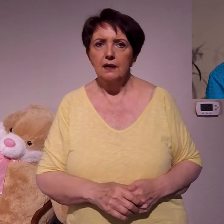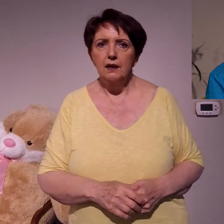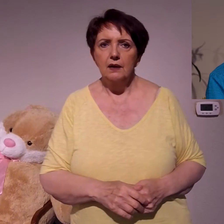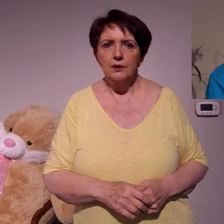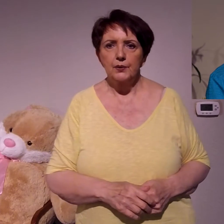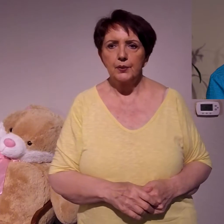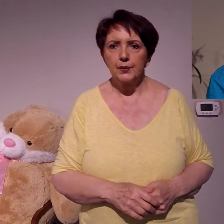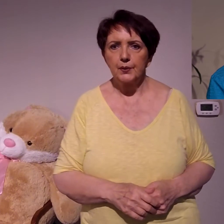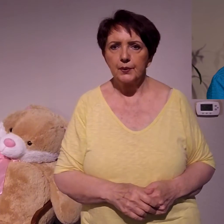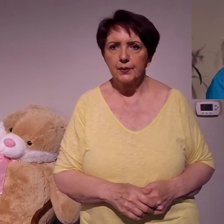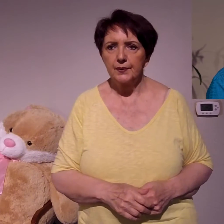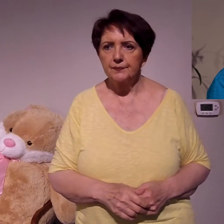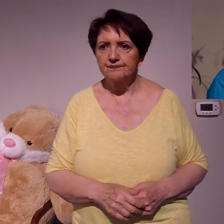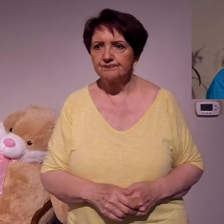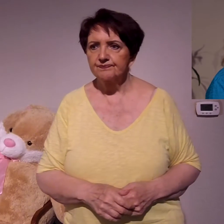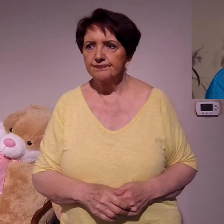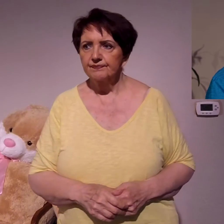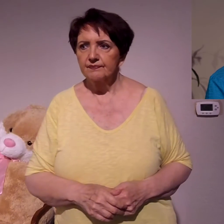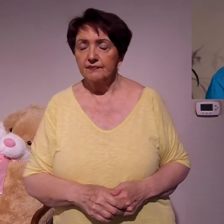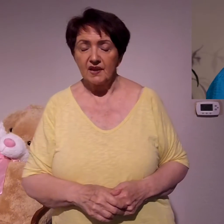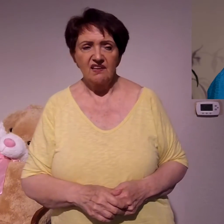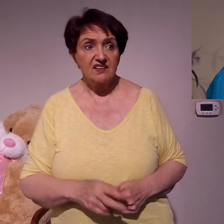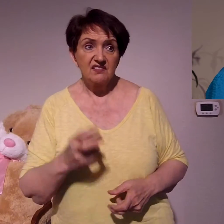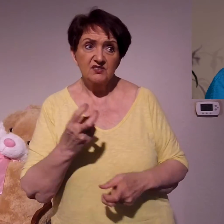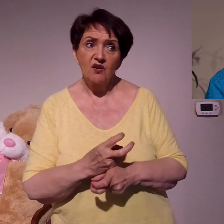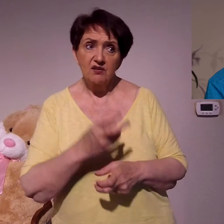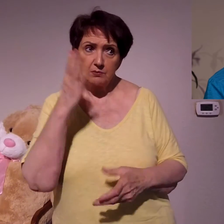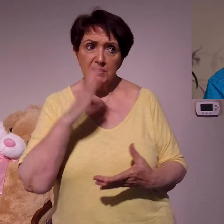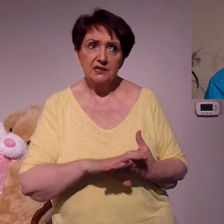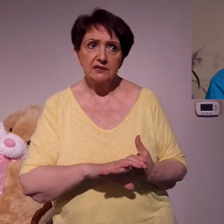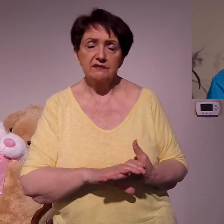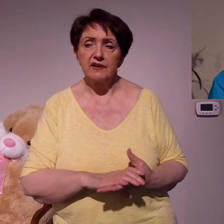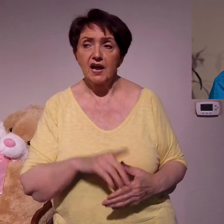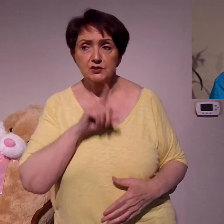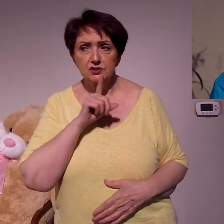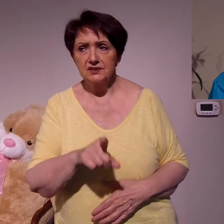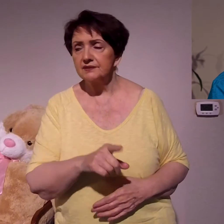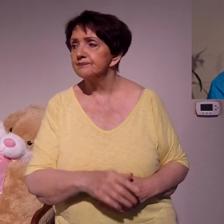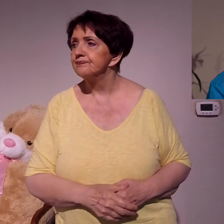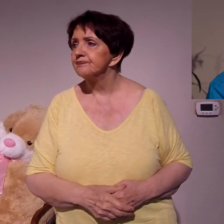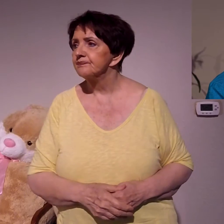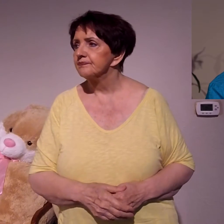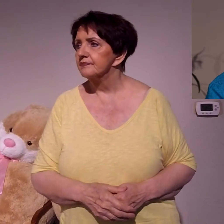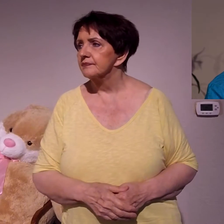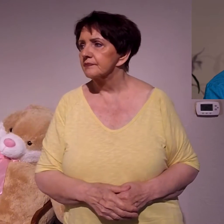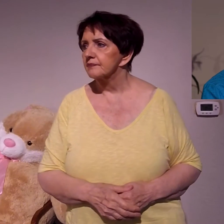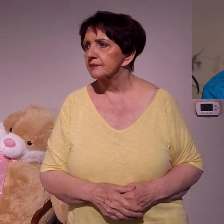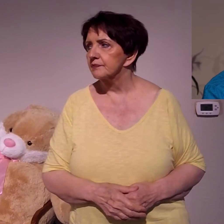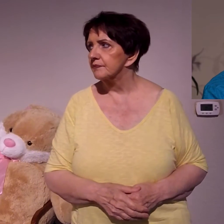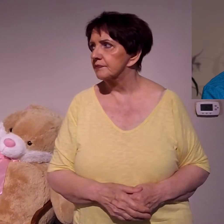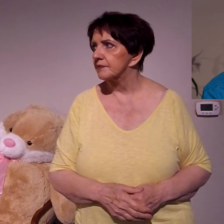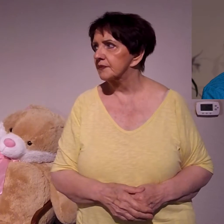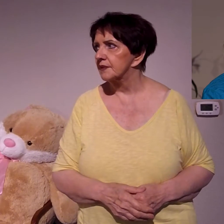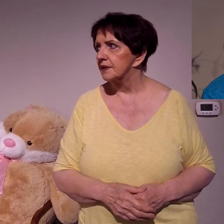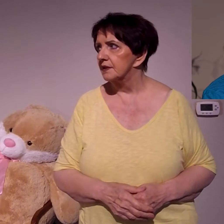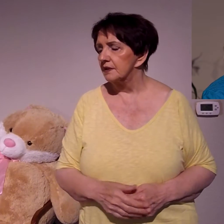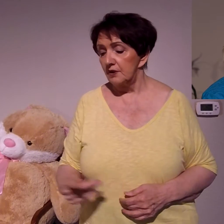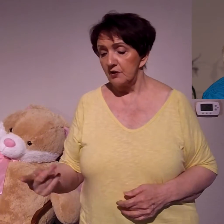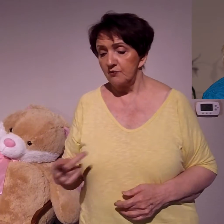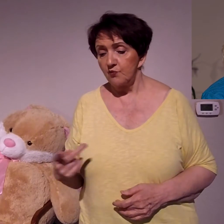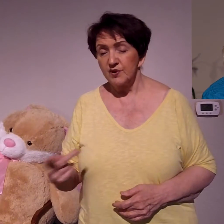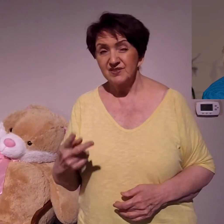I still find that rather hard to believe, actually. And so when we find ourselves